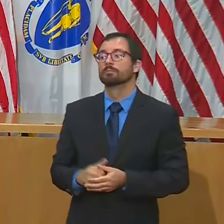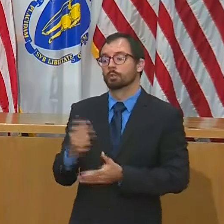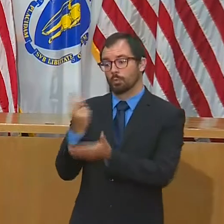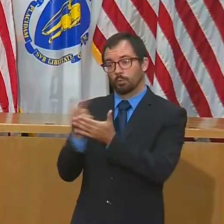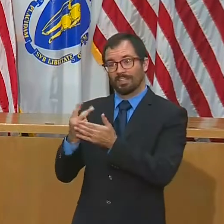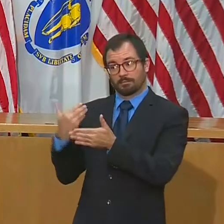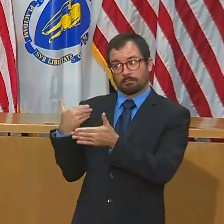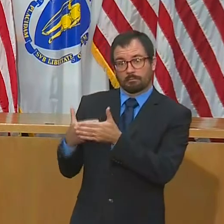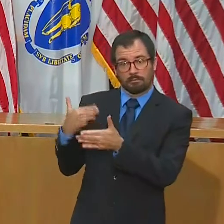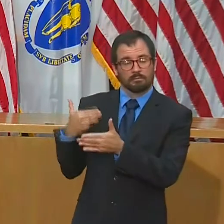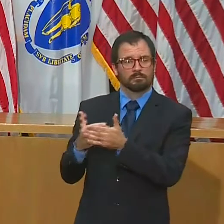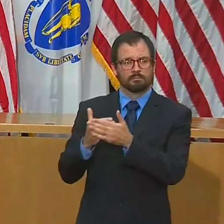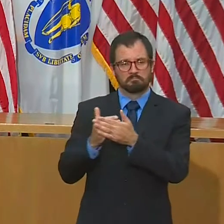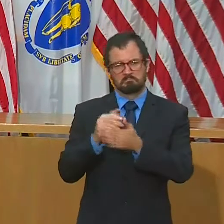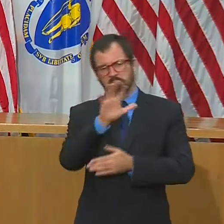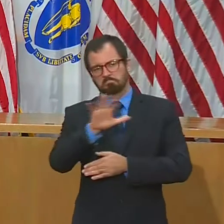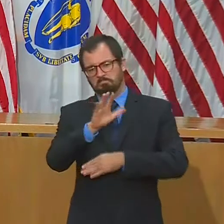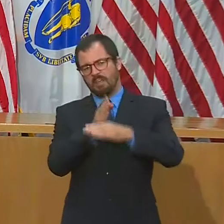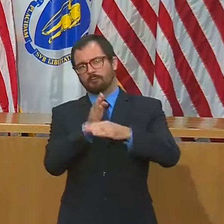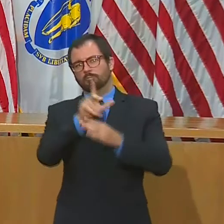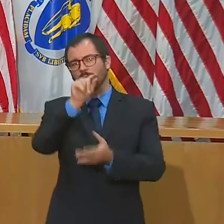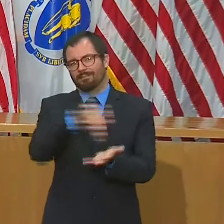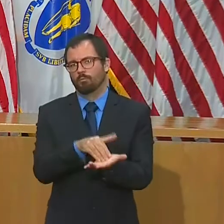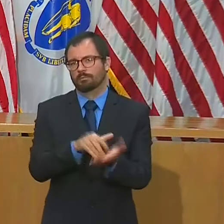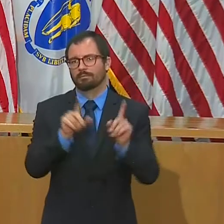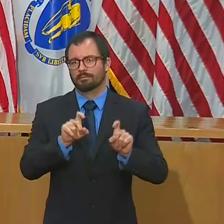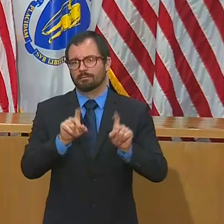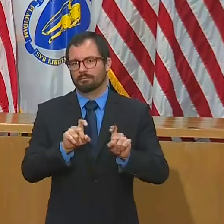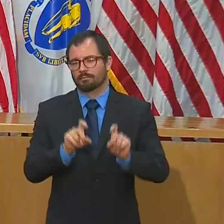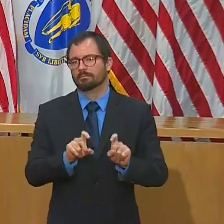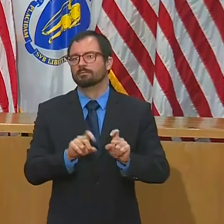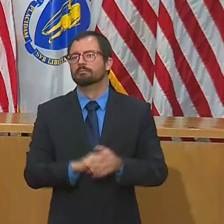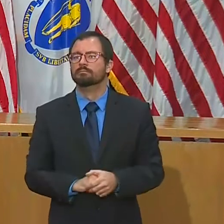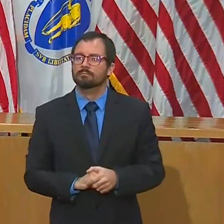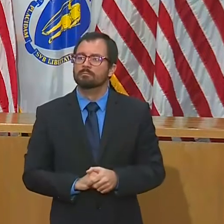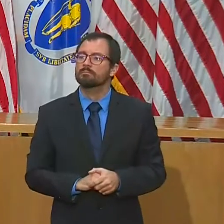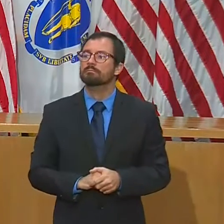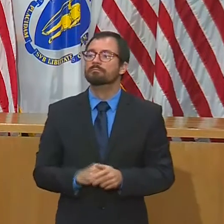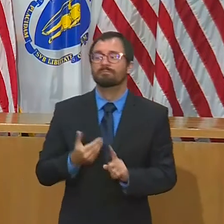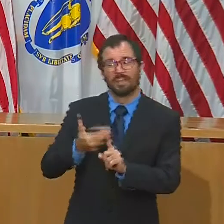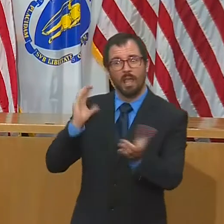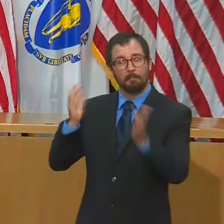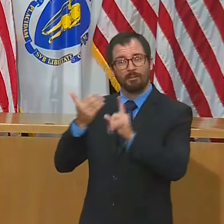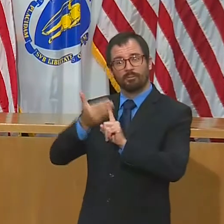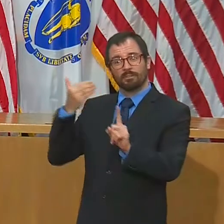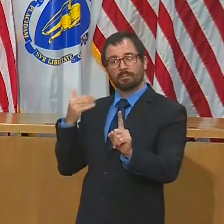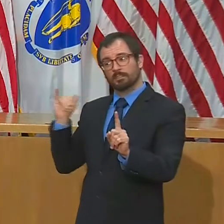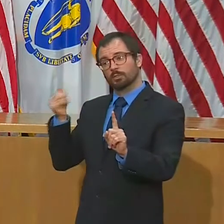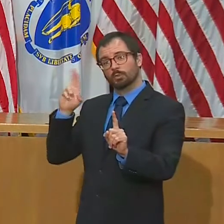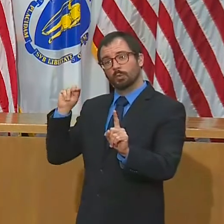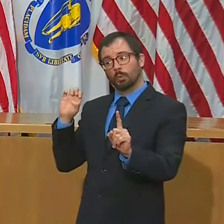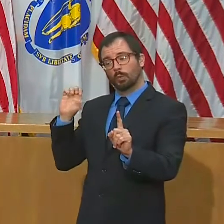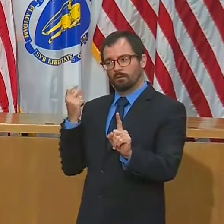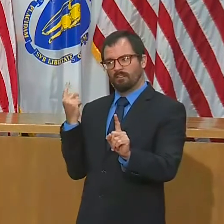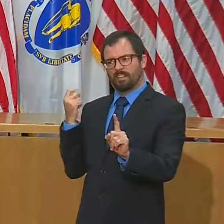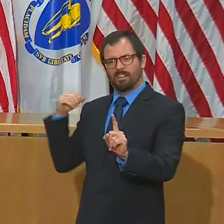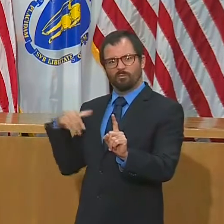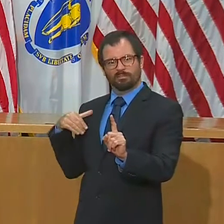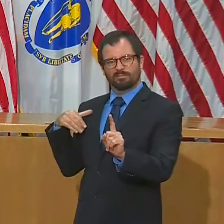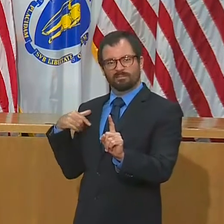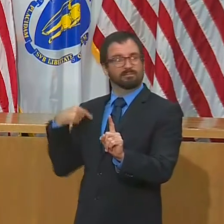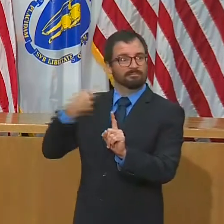tests conducted in mid-June of around 11,000 and in mid-July of around 16,000. We're also continuing